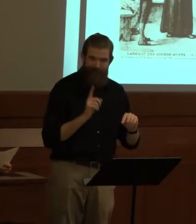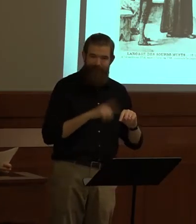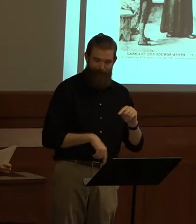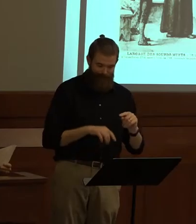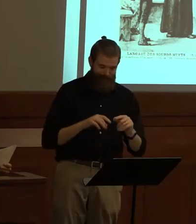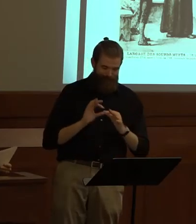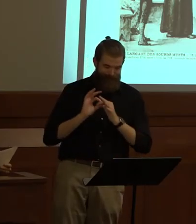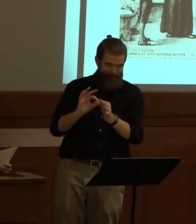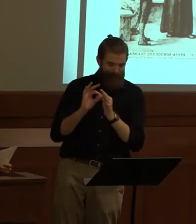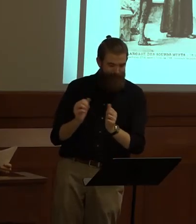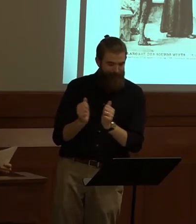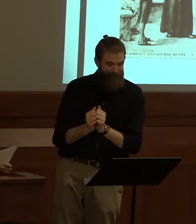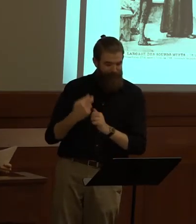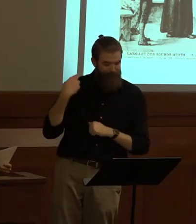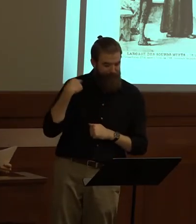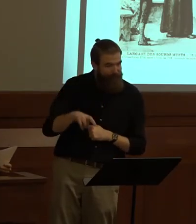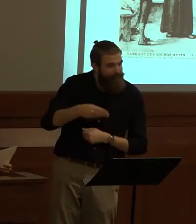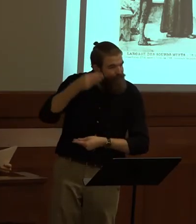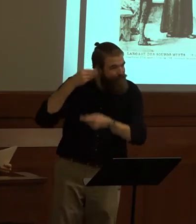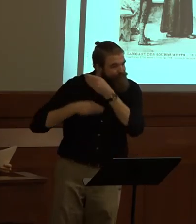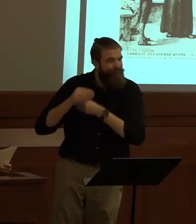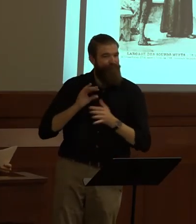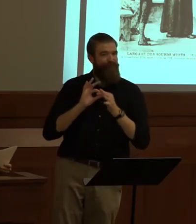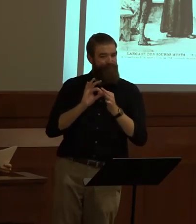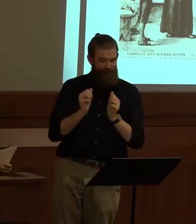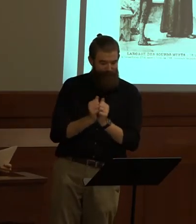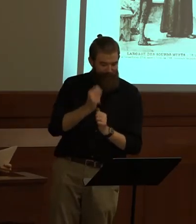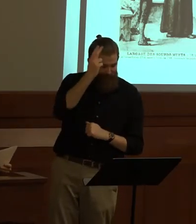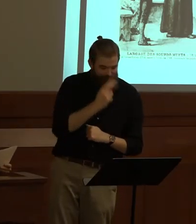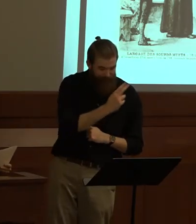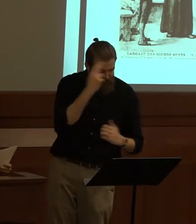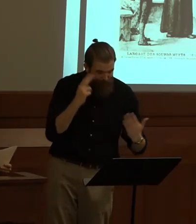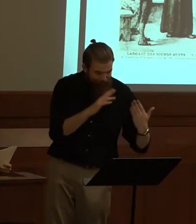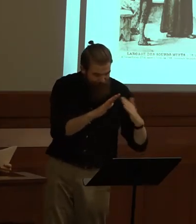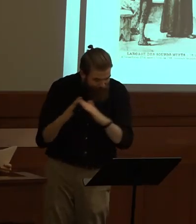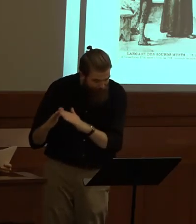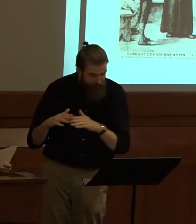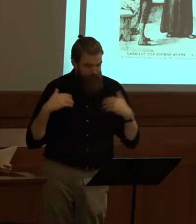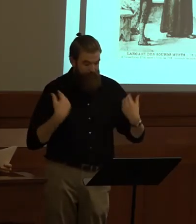deaf students in their own vernacular outside of the classroom,